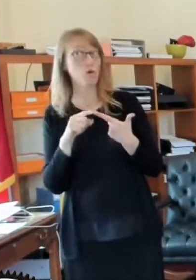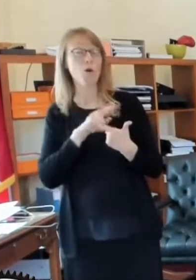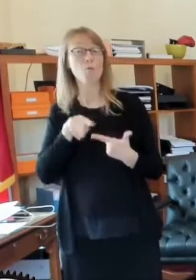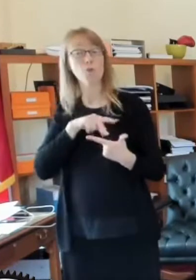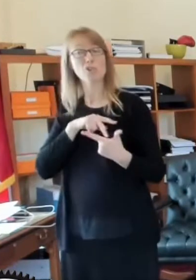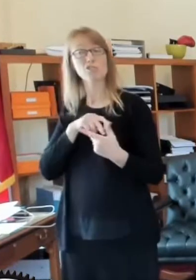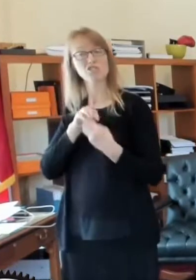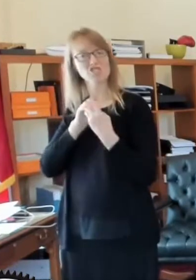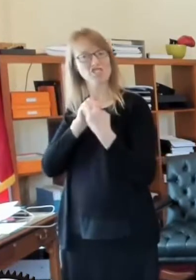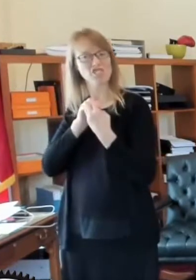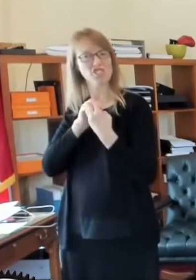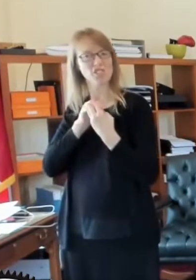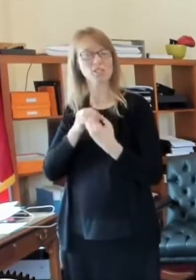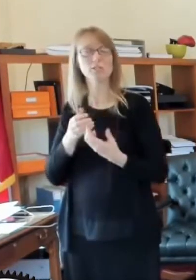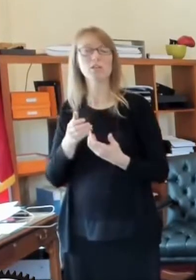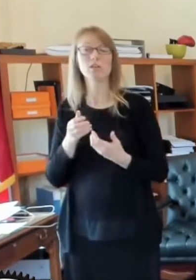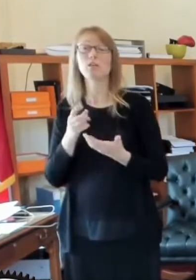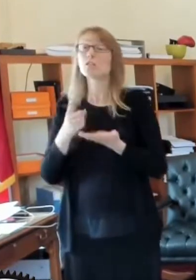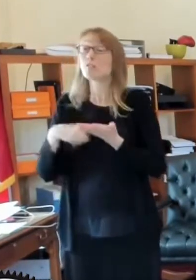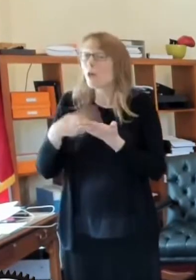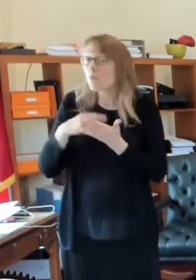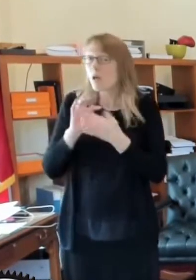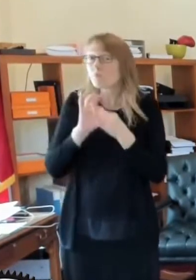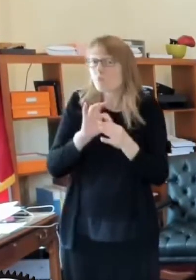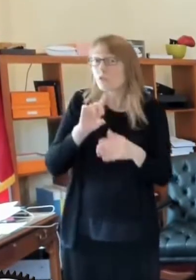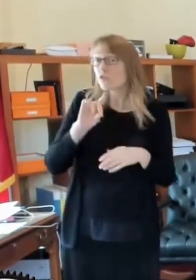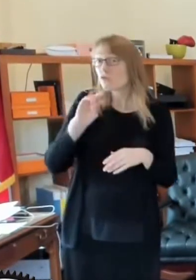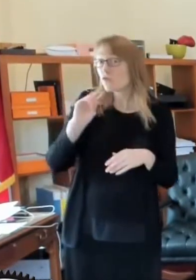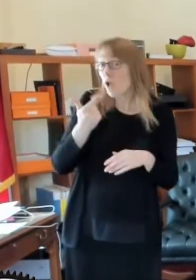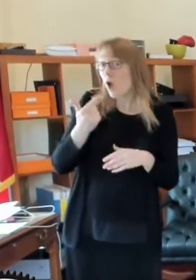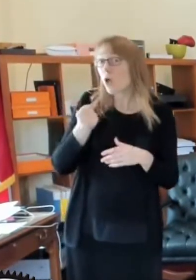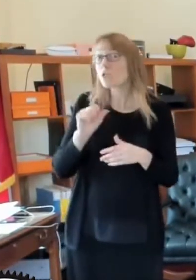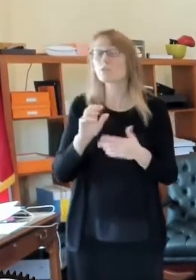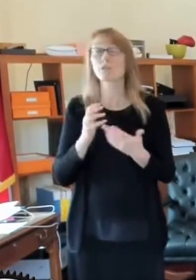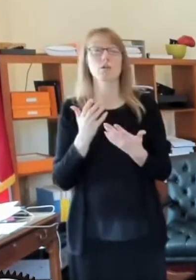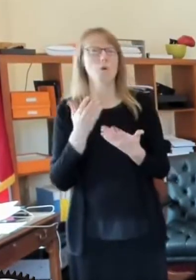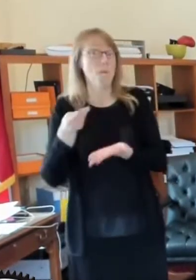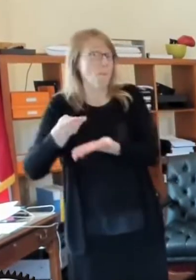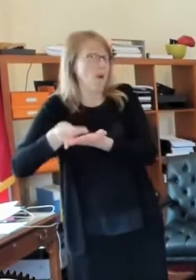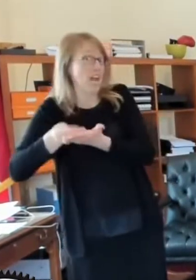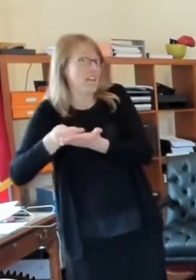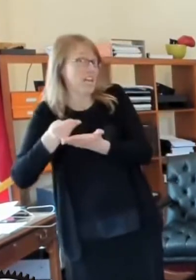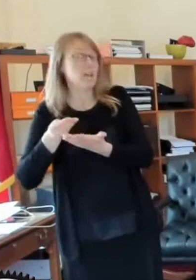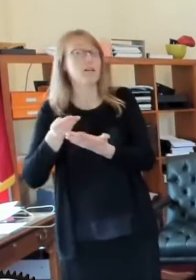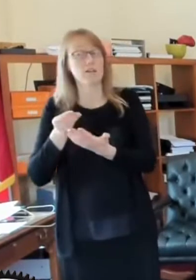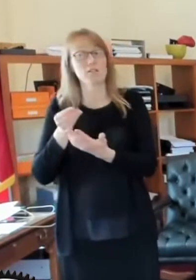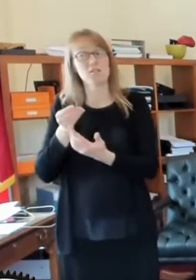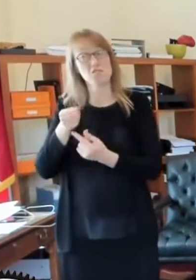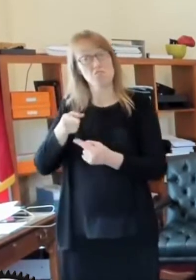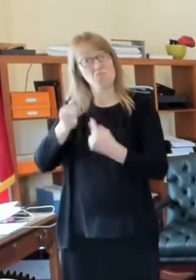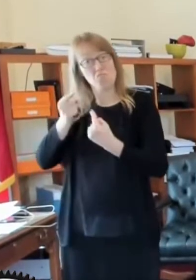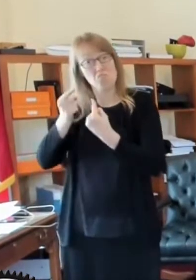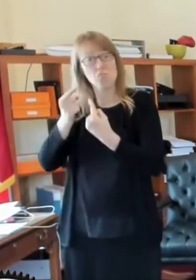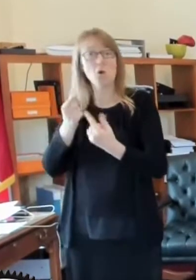with money about drugs, sometimes having to do with domestic situations. But,